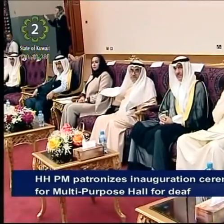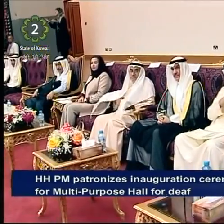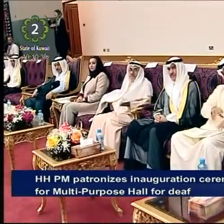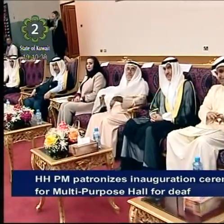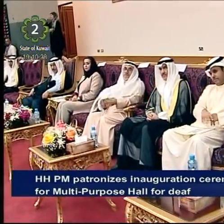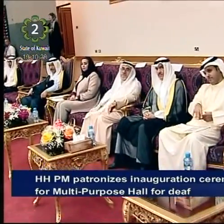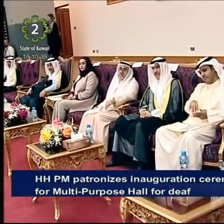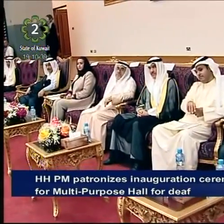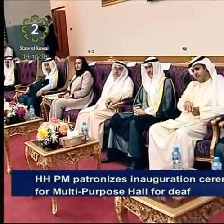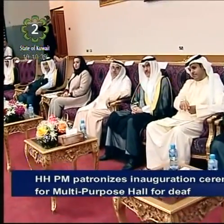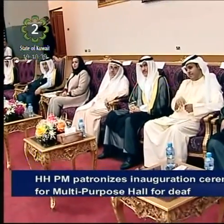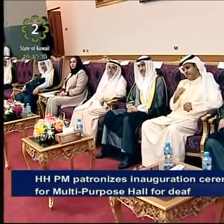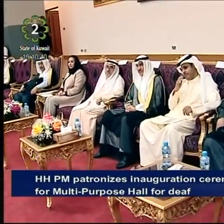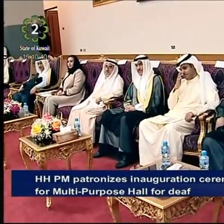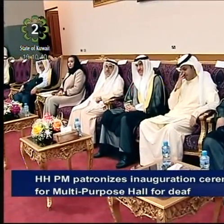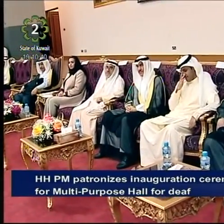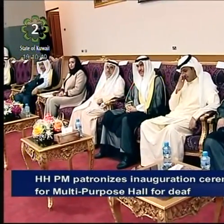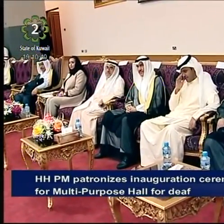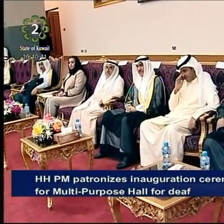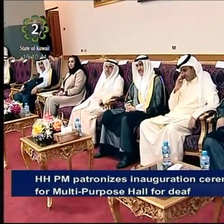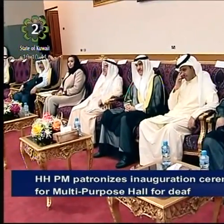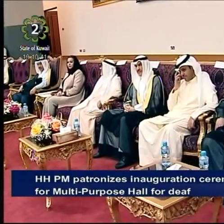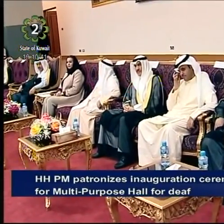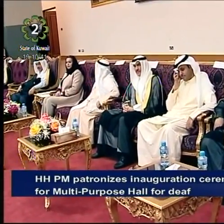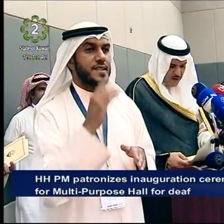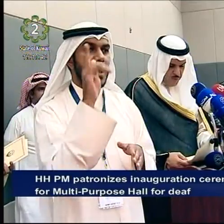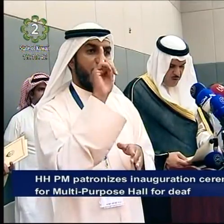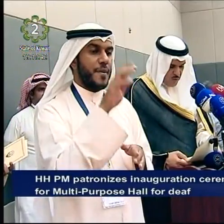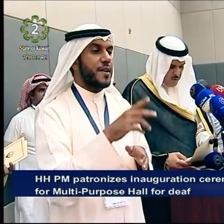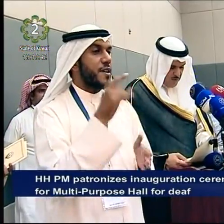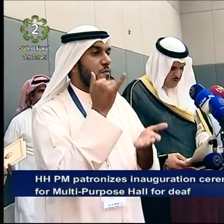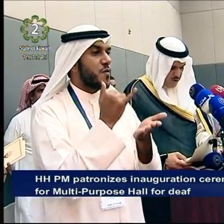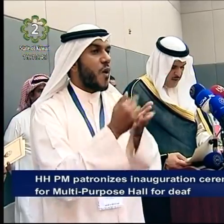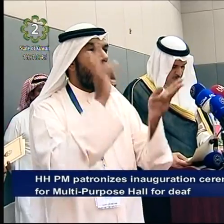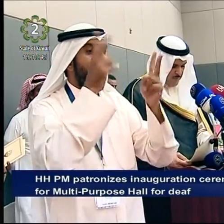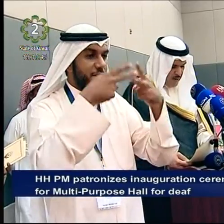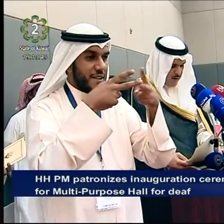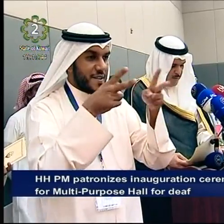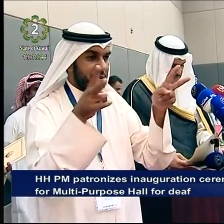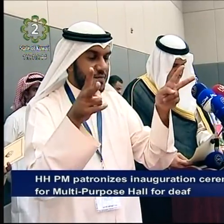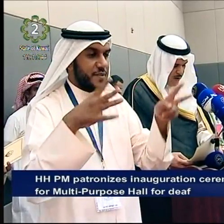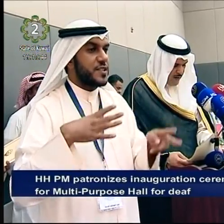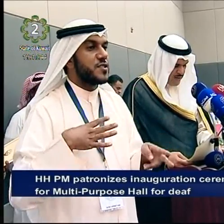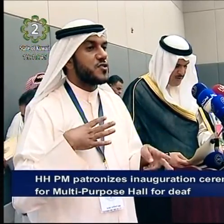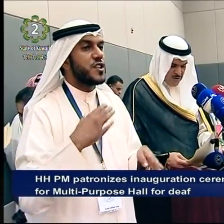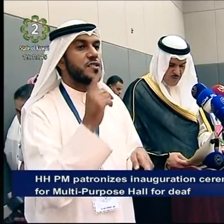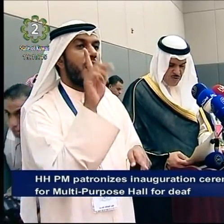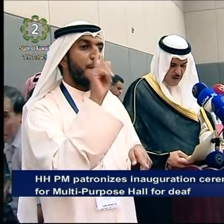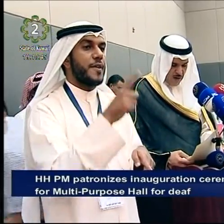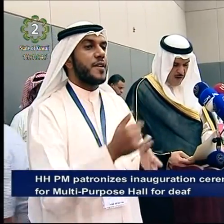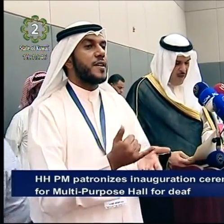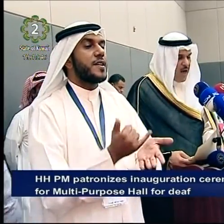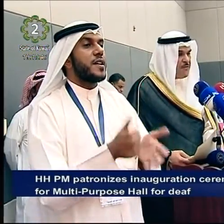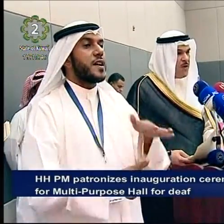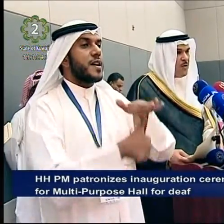is to attach greater interest to the people with special needs in order to develop their creative and sports skills. He